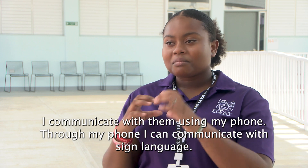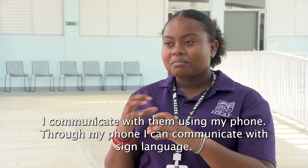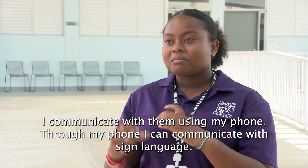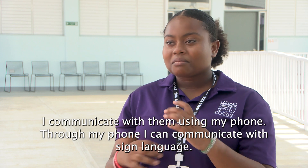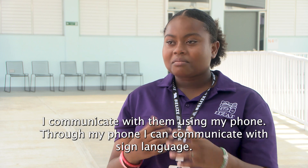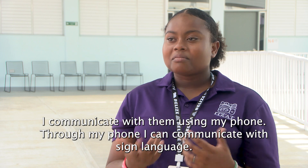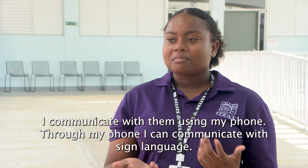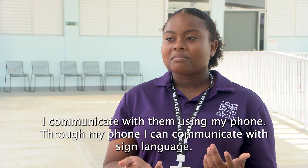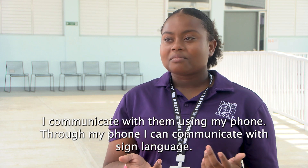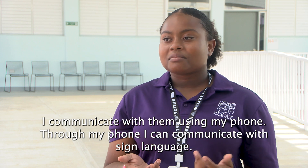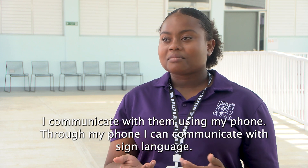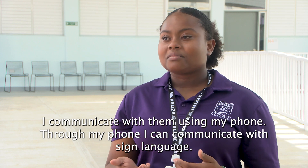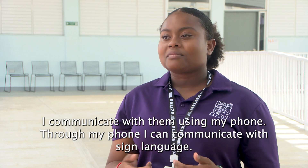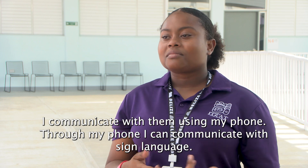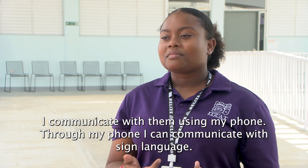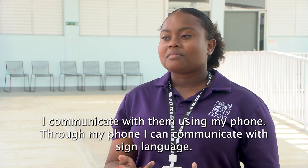She communicates by using her phone.